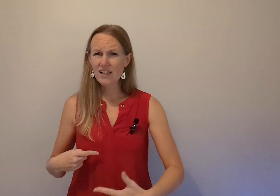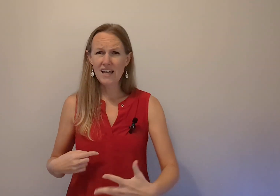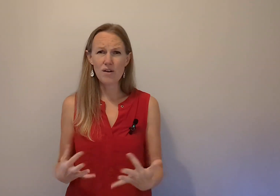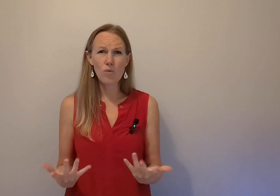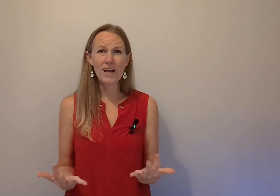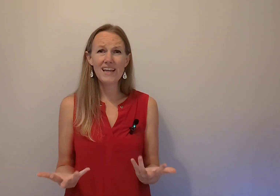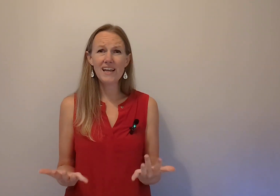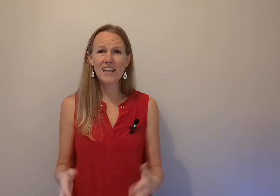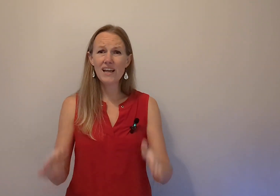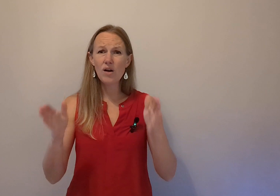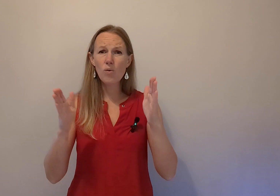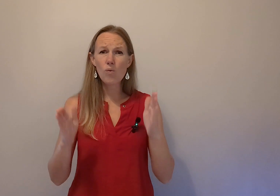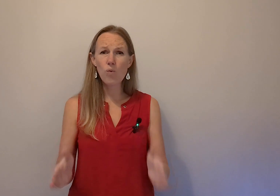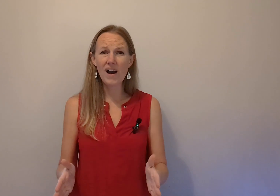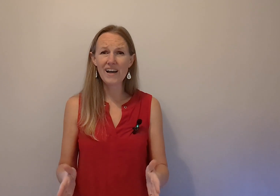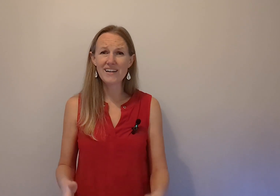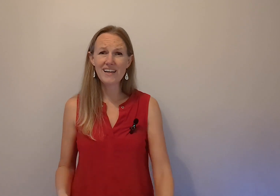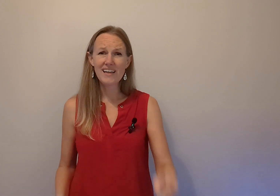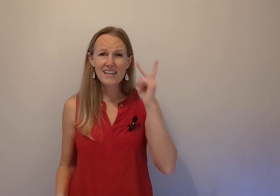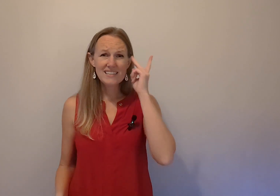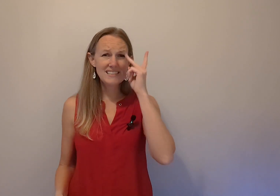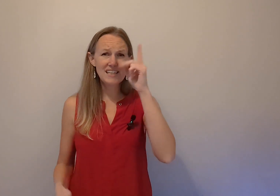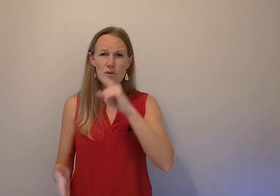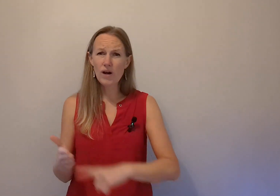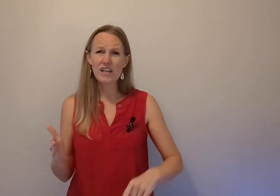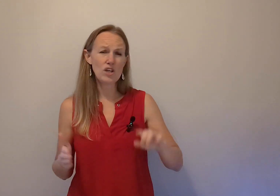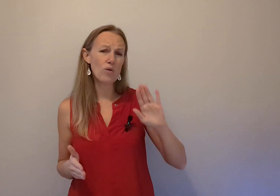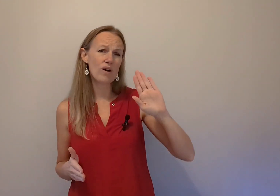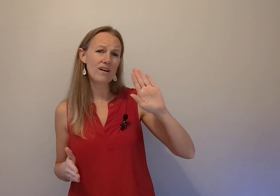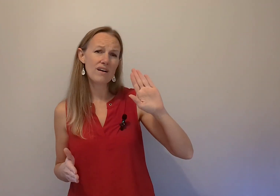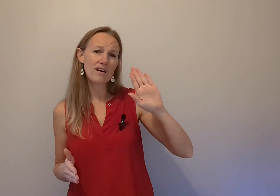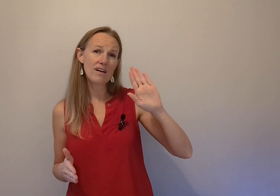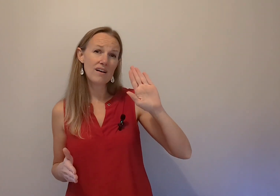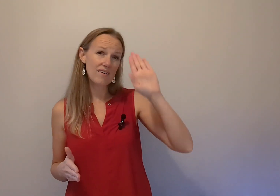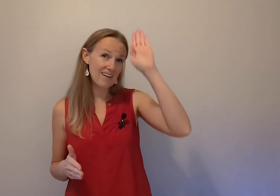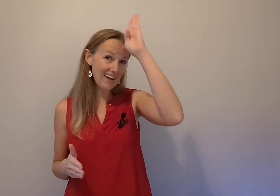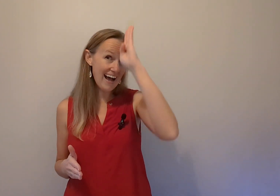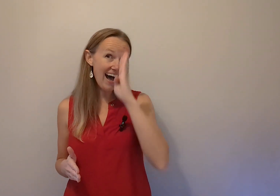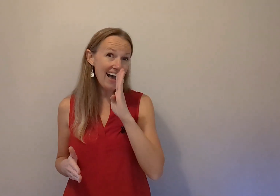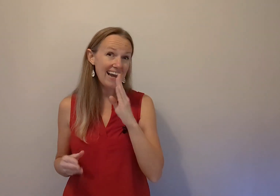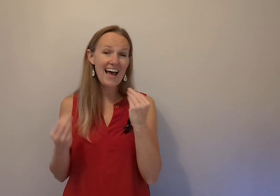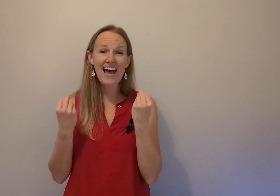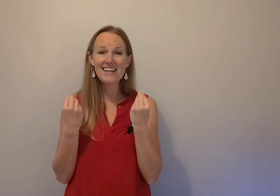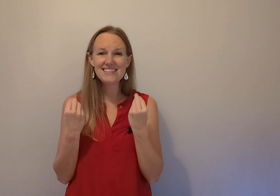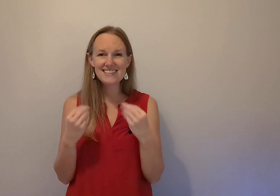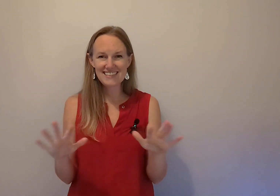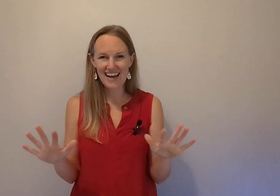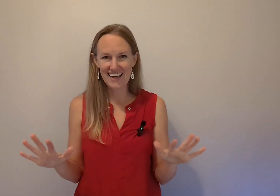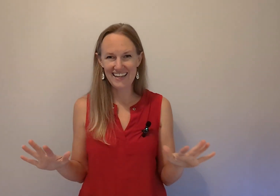barren and waiting one. See what your God has